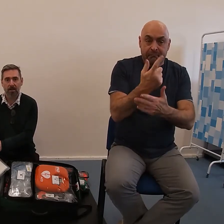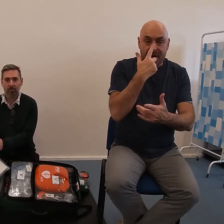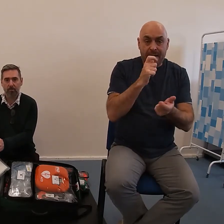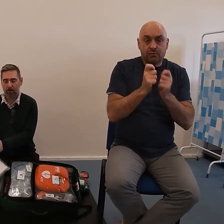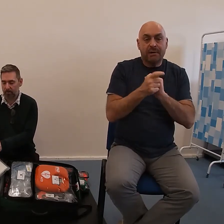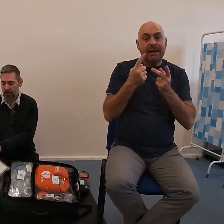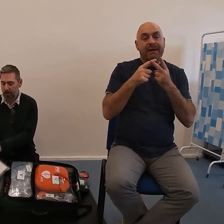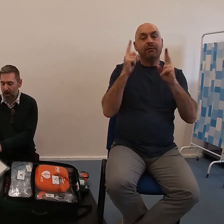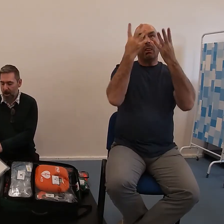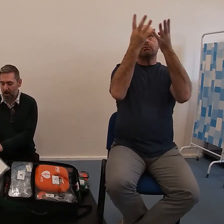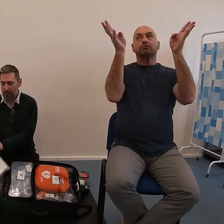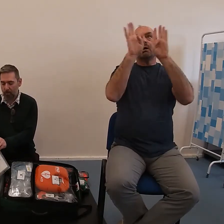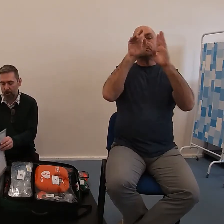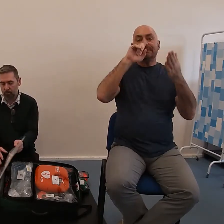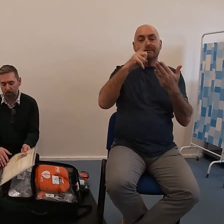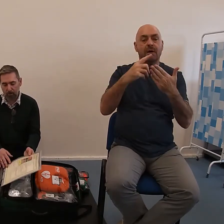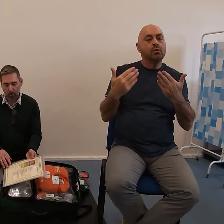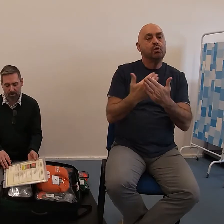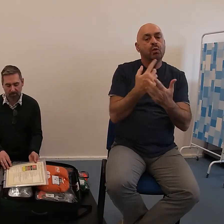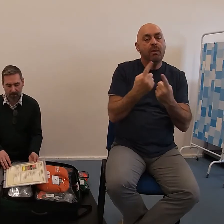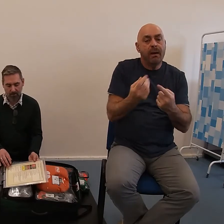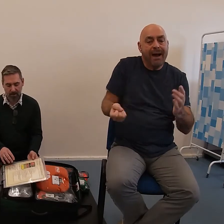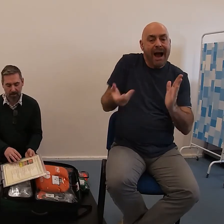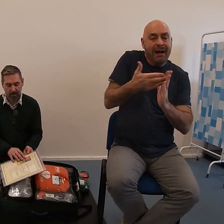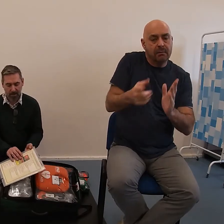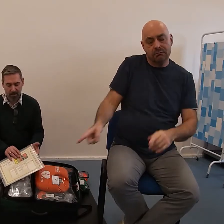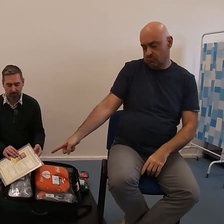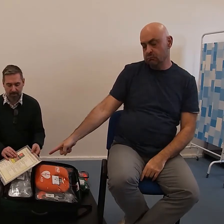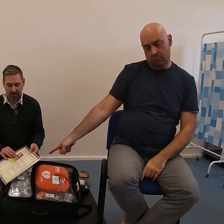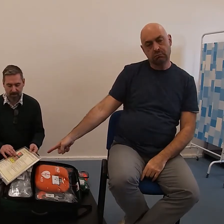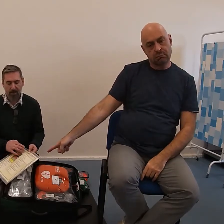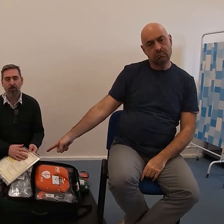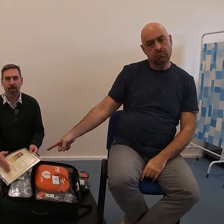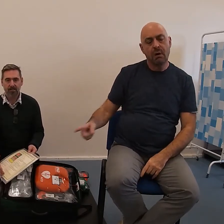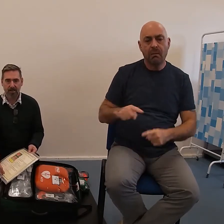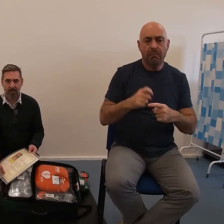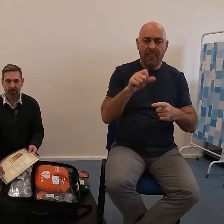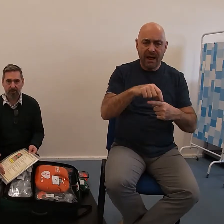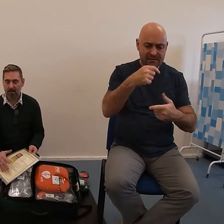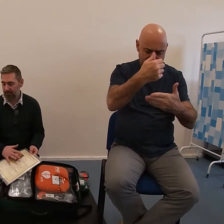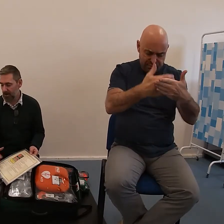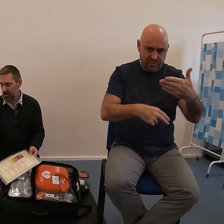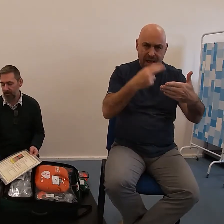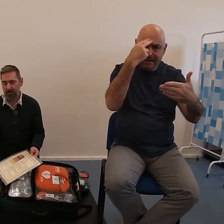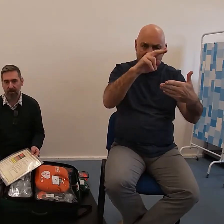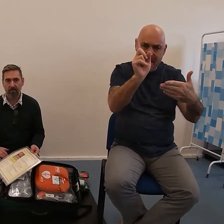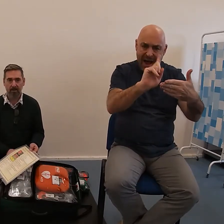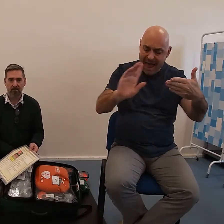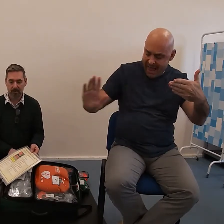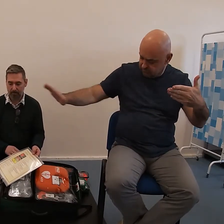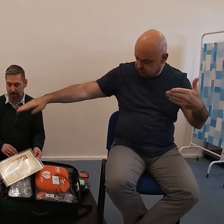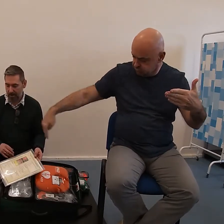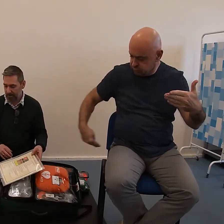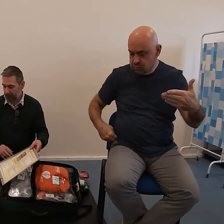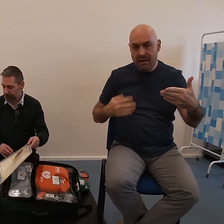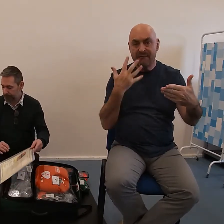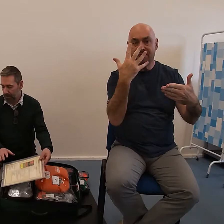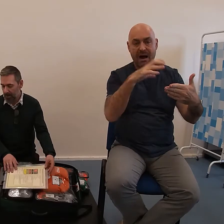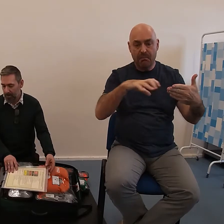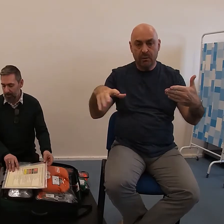trust deems appropriate, but what you will always find on here is basically a contents list for everything that's in the